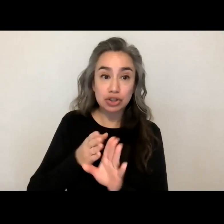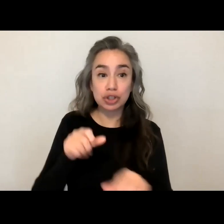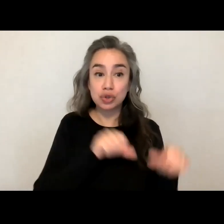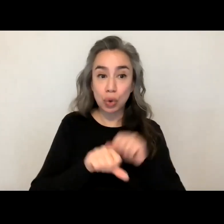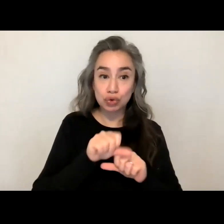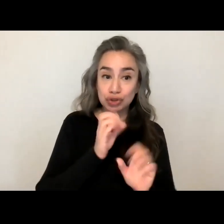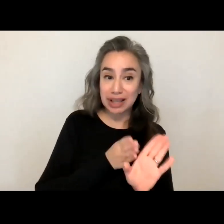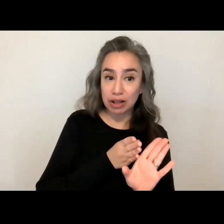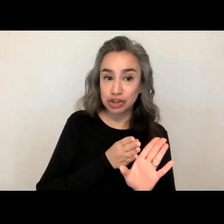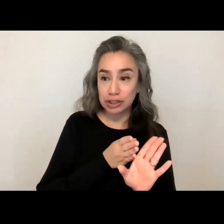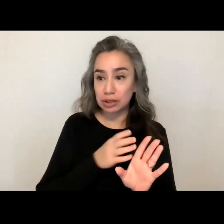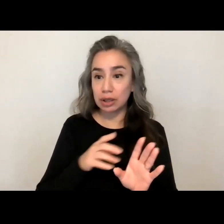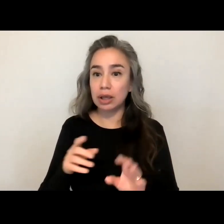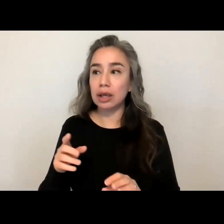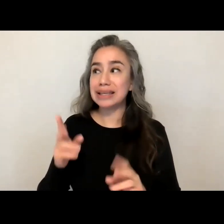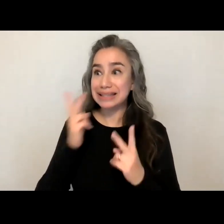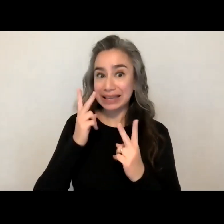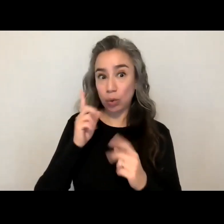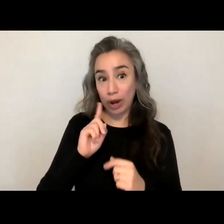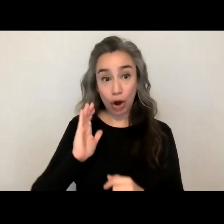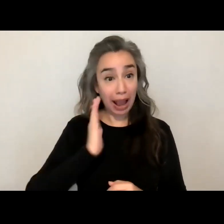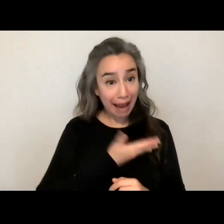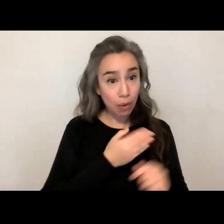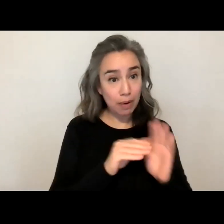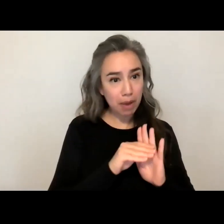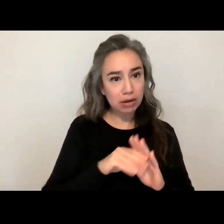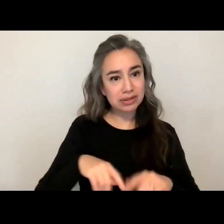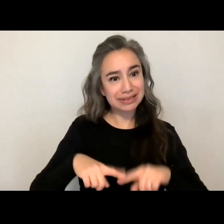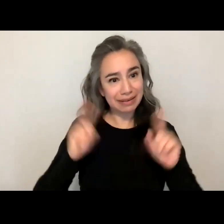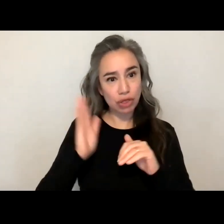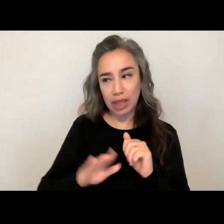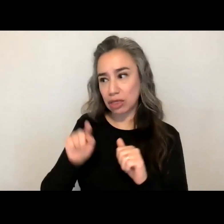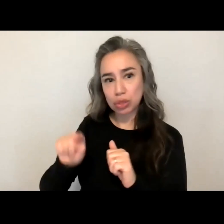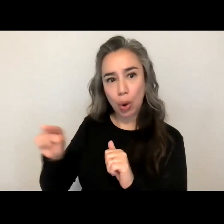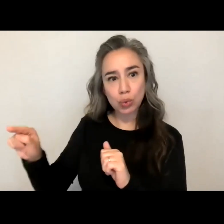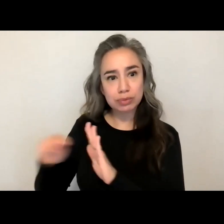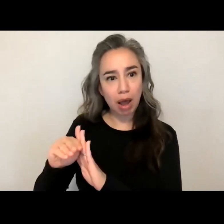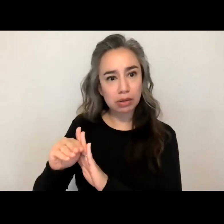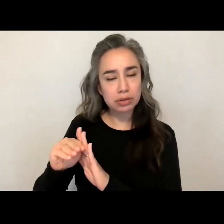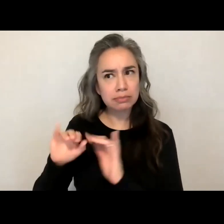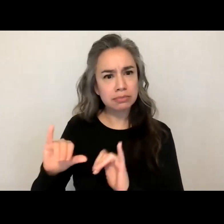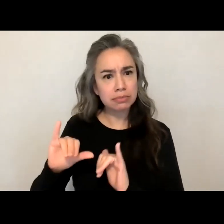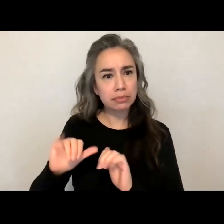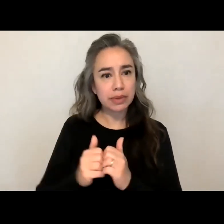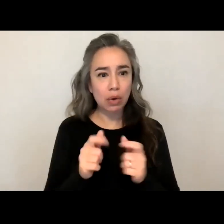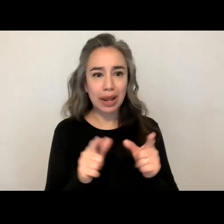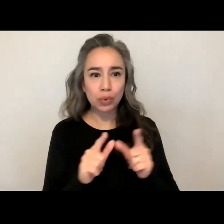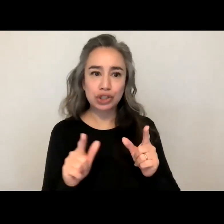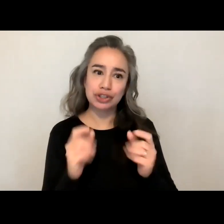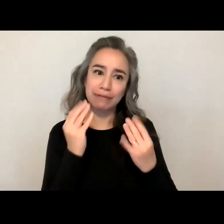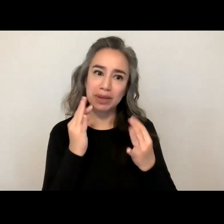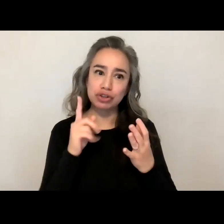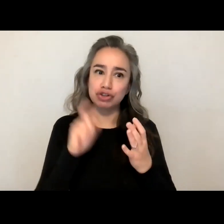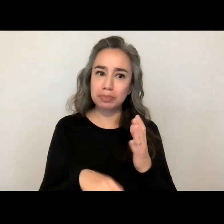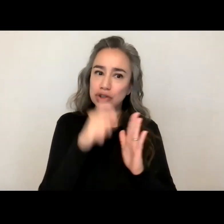our models vary from those types of models and how that language information should be drafted in. And so